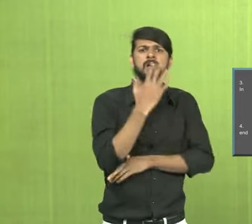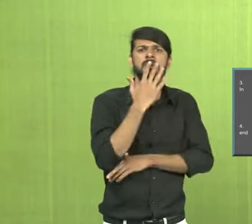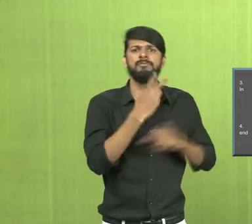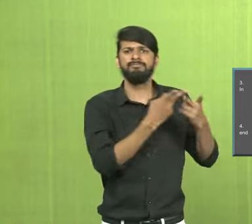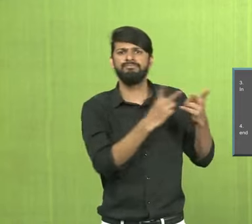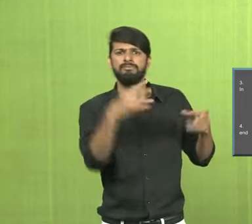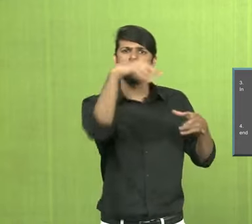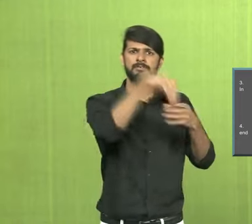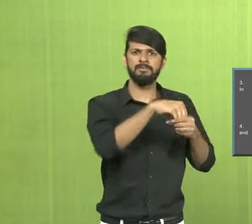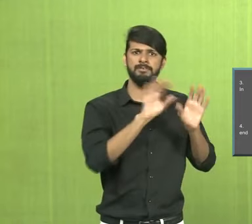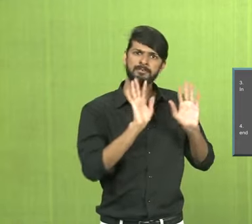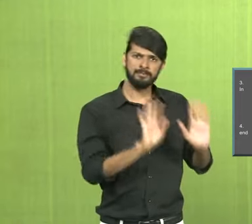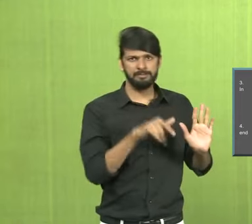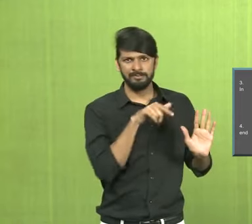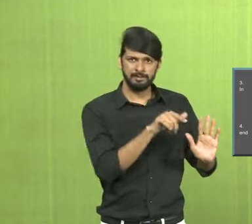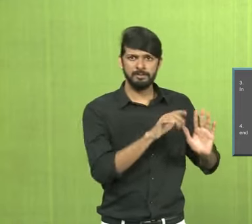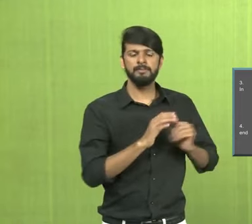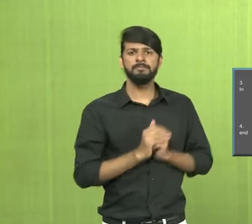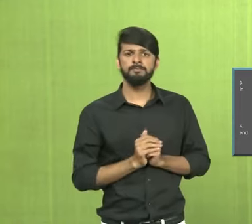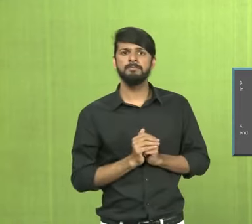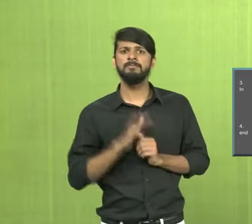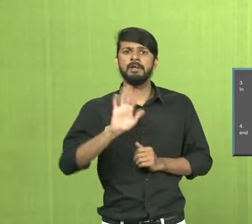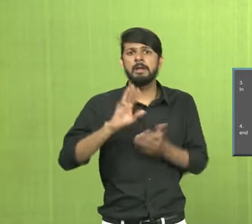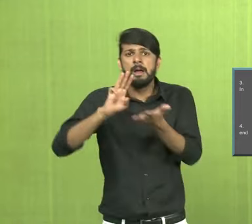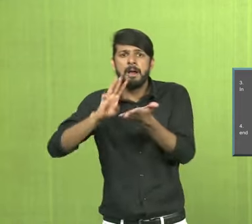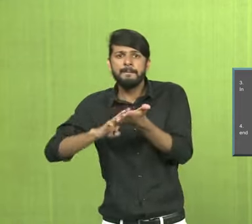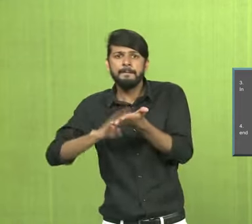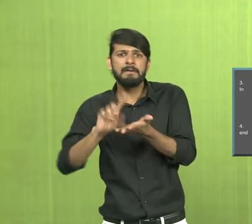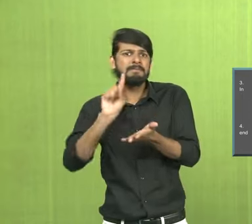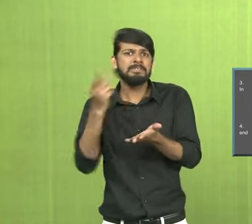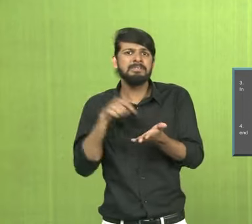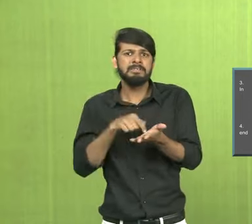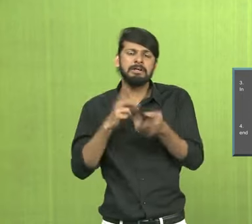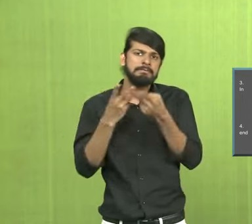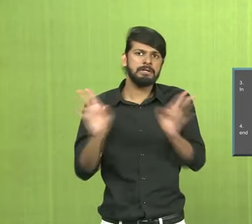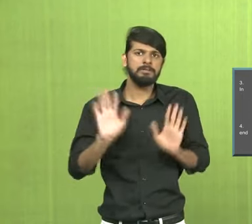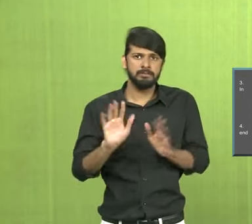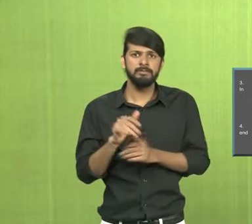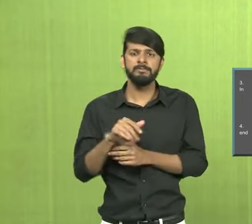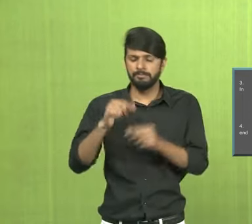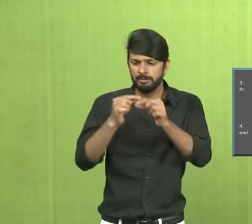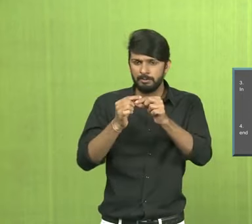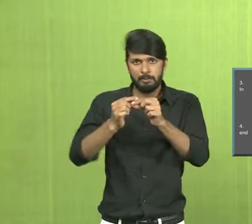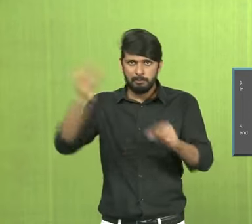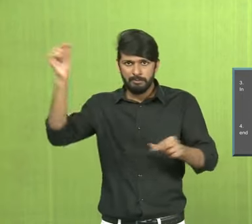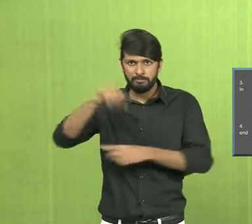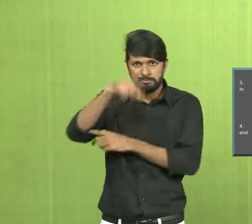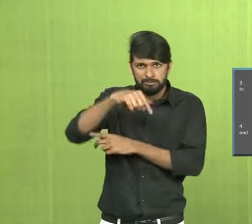kalam and filling of the colors is done. And the second style, which is the Machilipatnam, is a